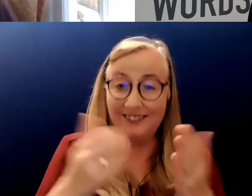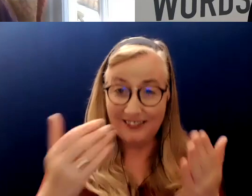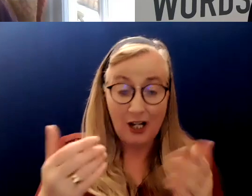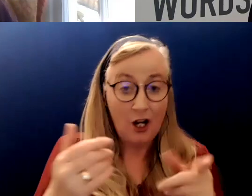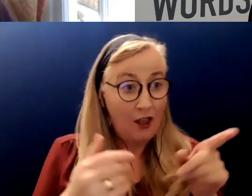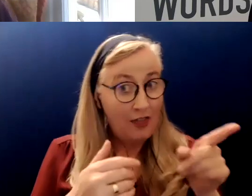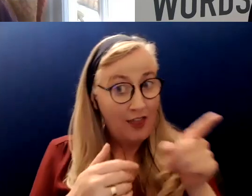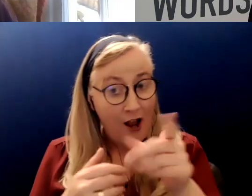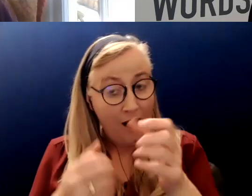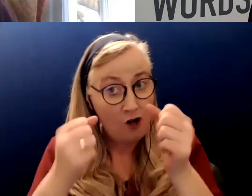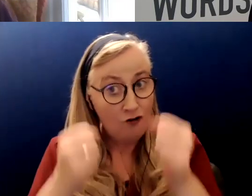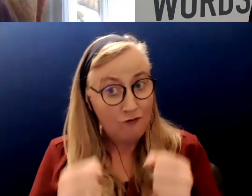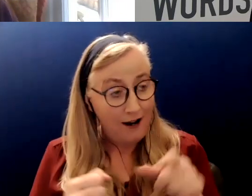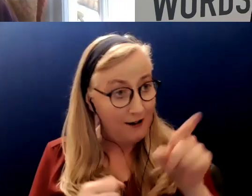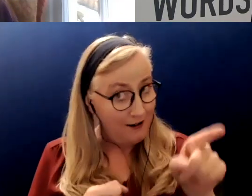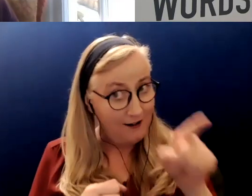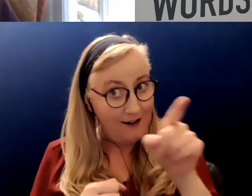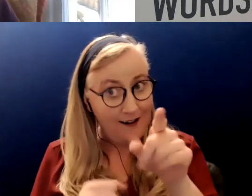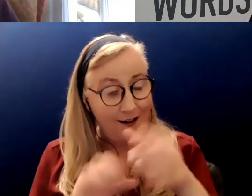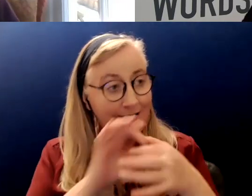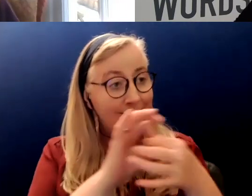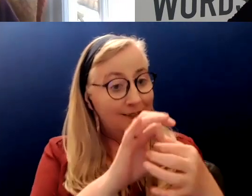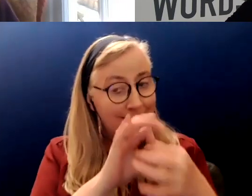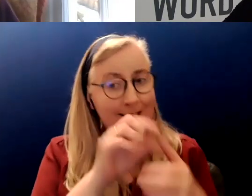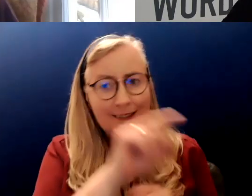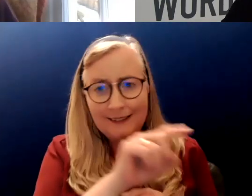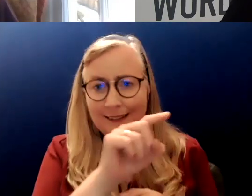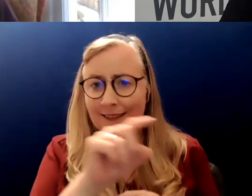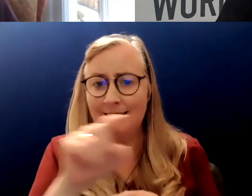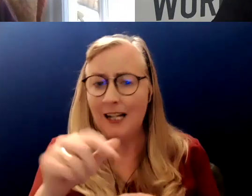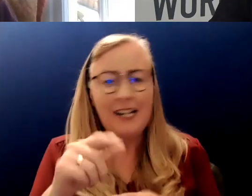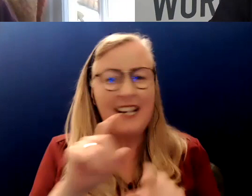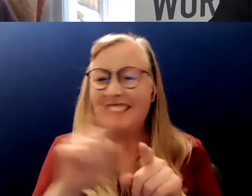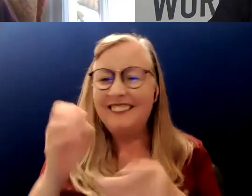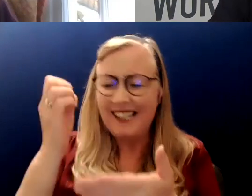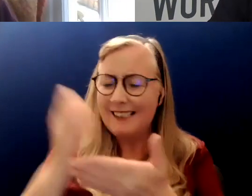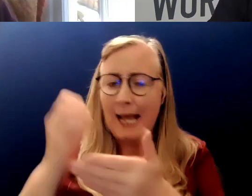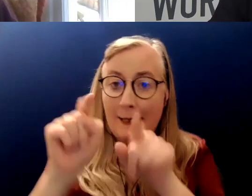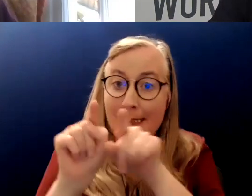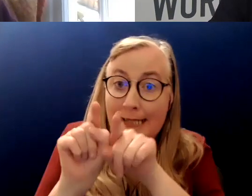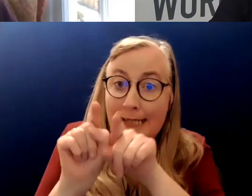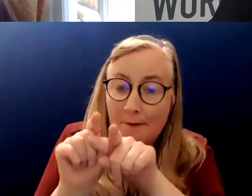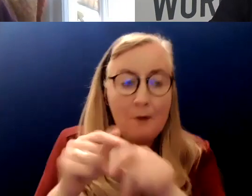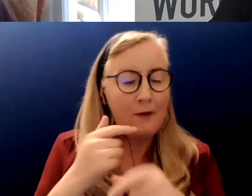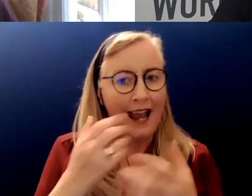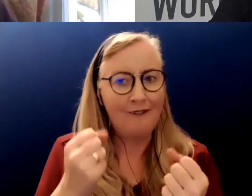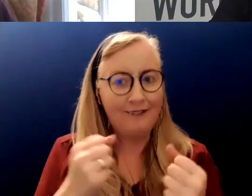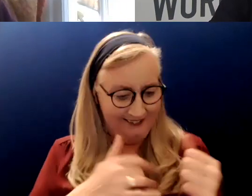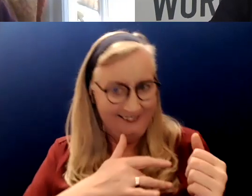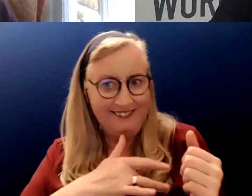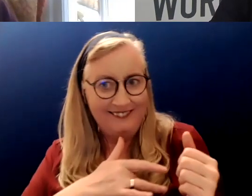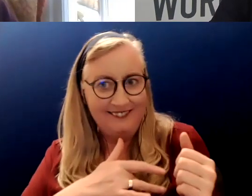strong similarities in some areas. We weren't exactly alike, but there was a resonance. There was a